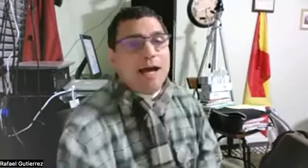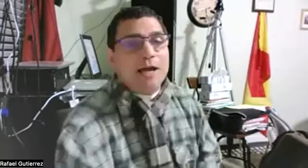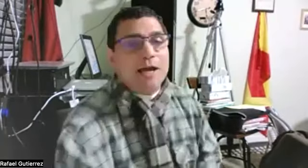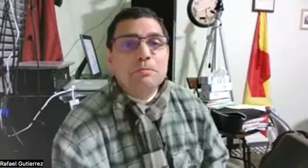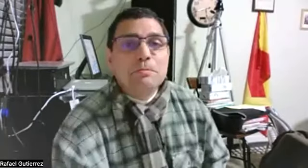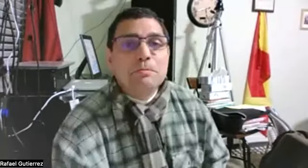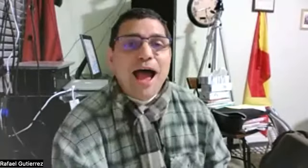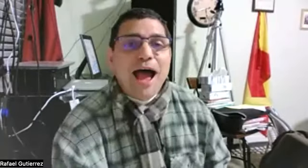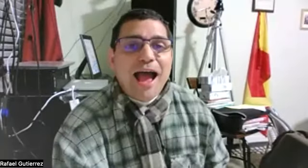Climb.